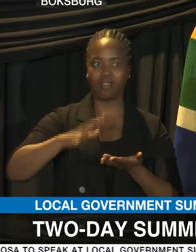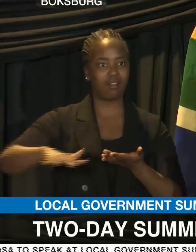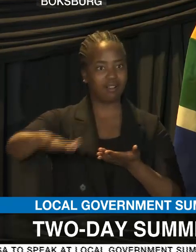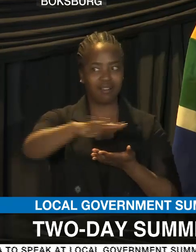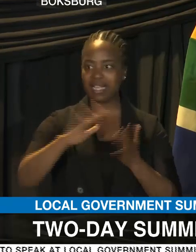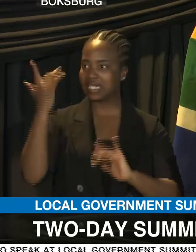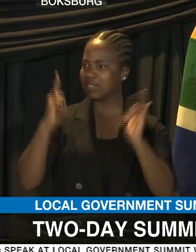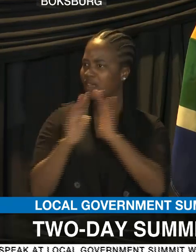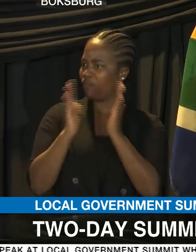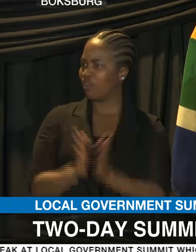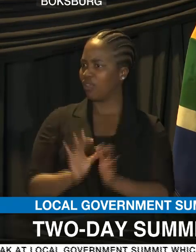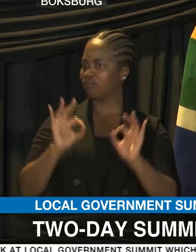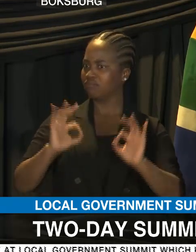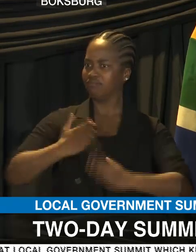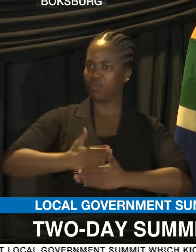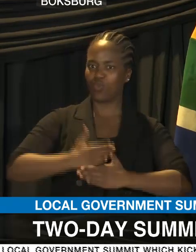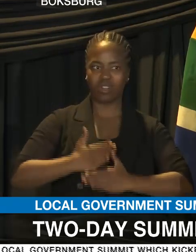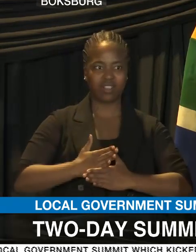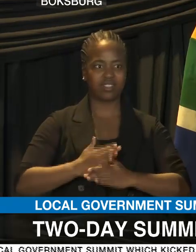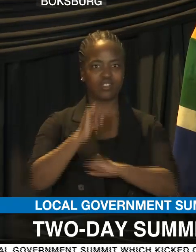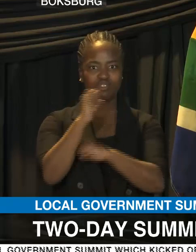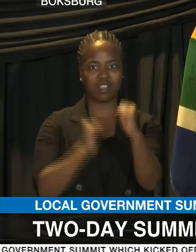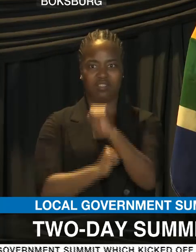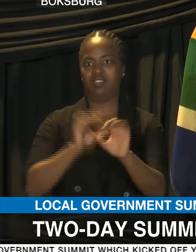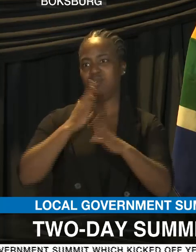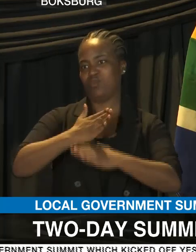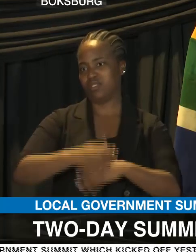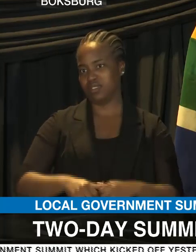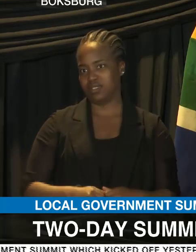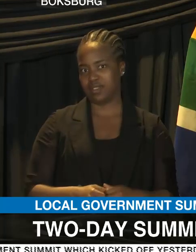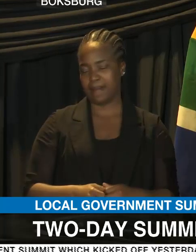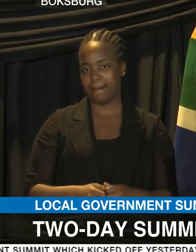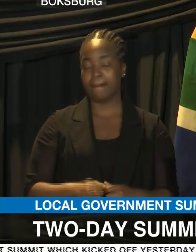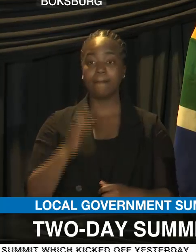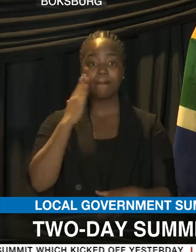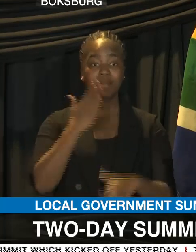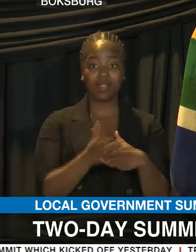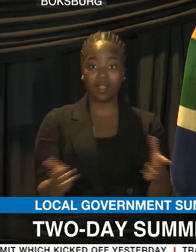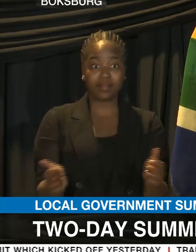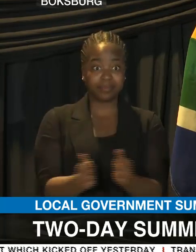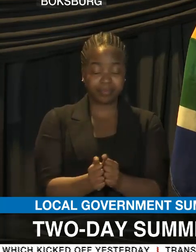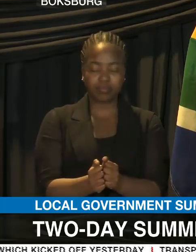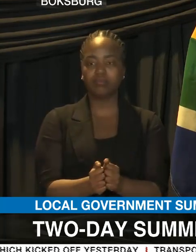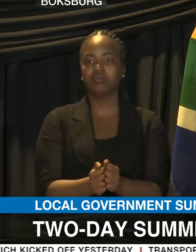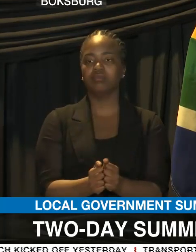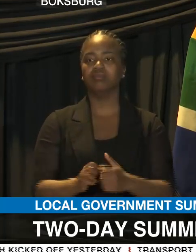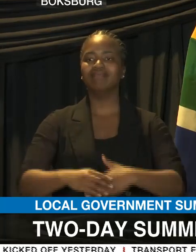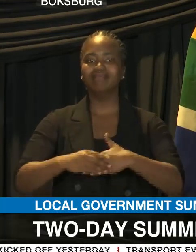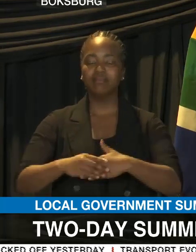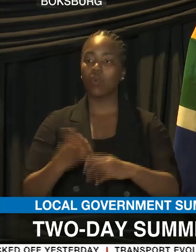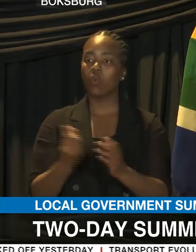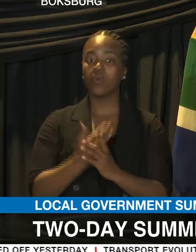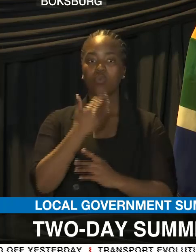where everything, the infrastructure works. And working hand in hand with the private